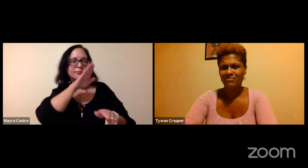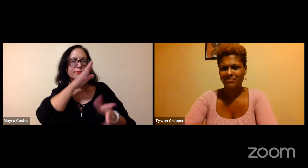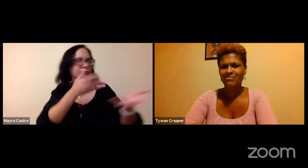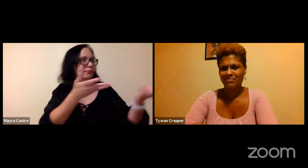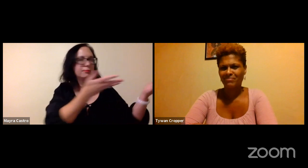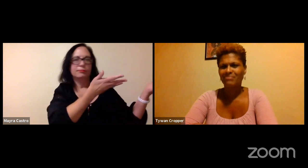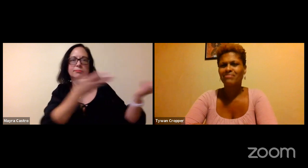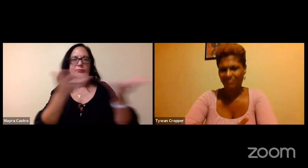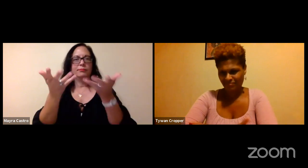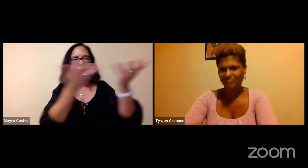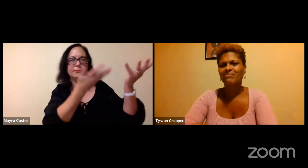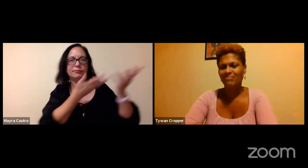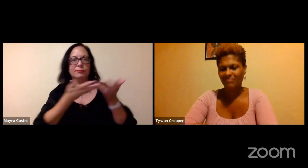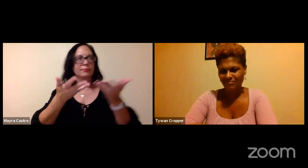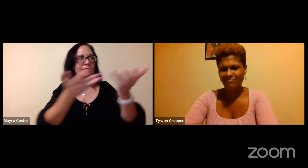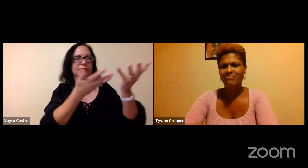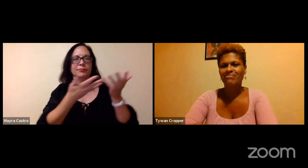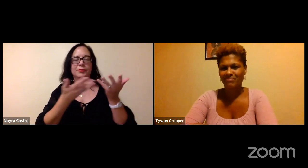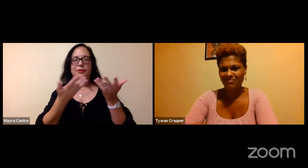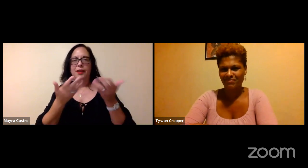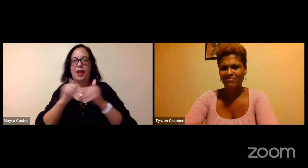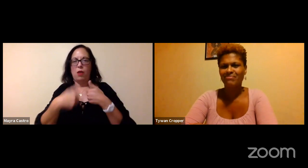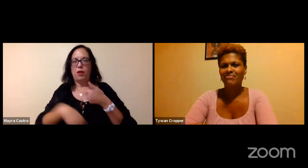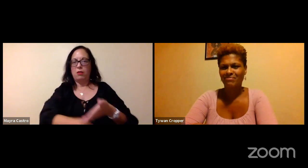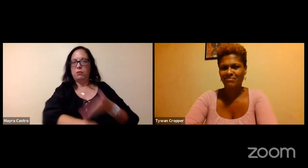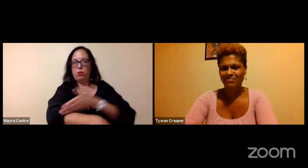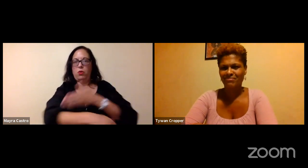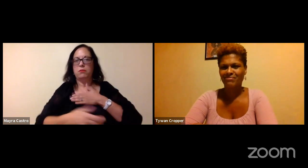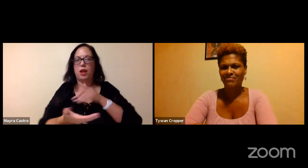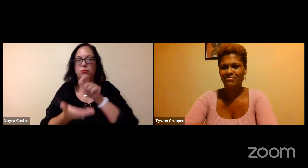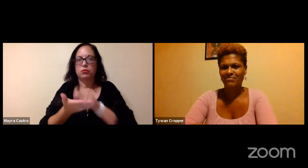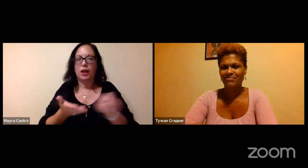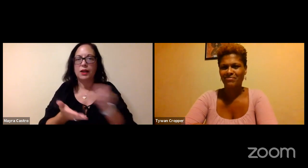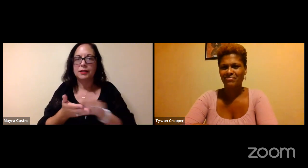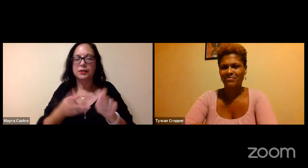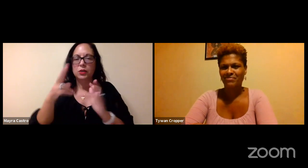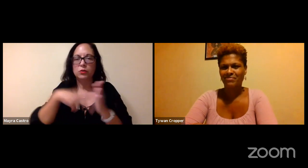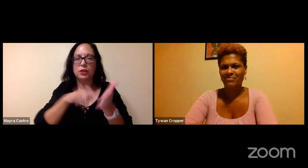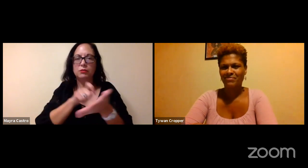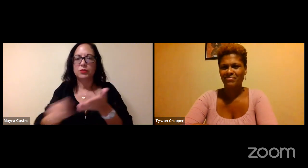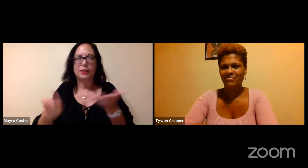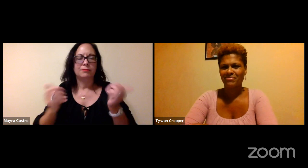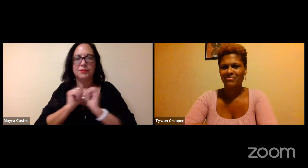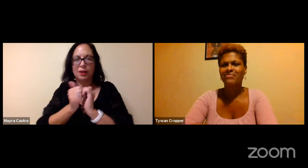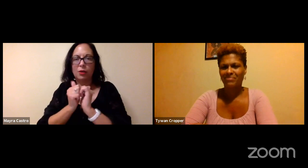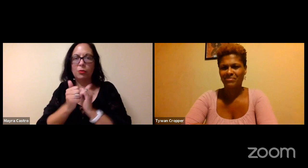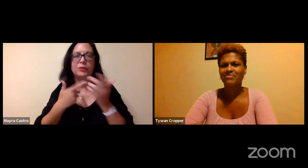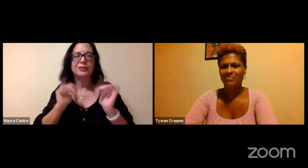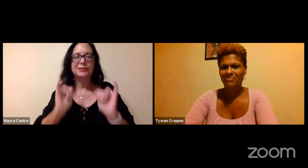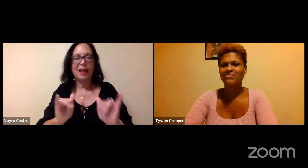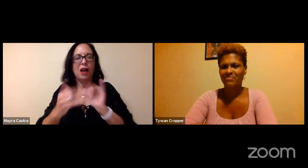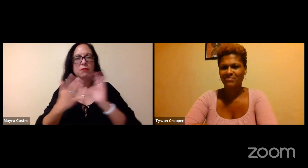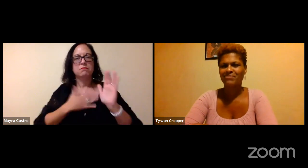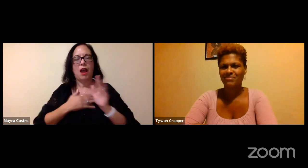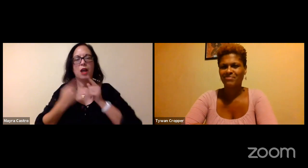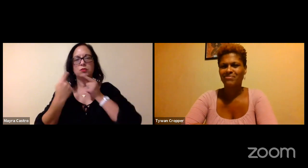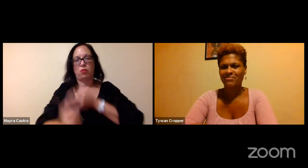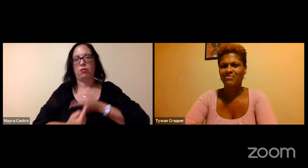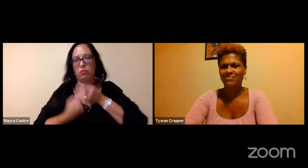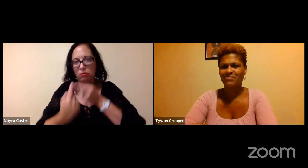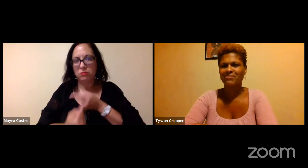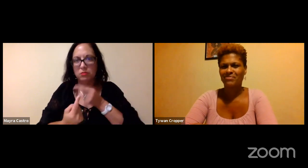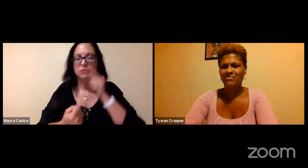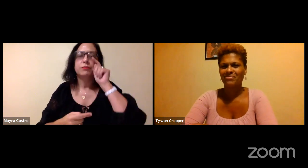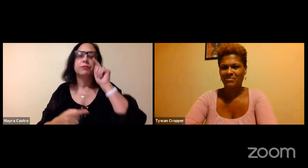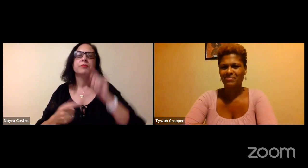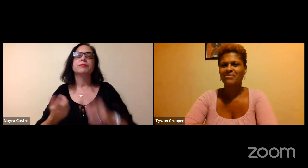Again, because I wasn't able to communicate effectively all the time in my home situation, I needed to improve my reading and writing